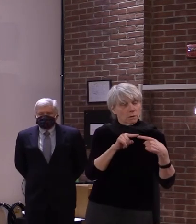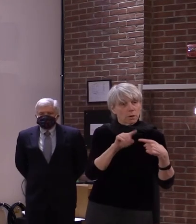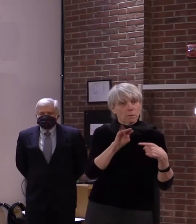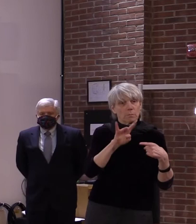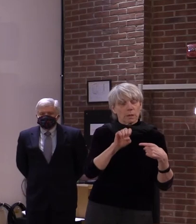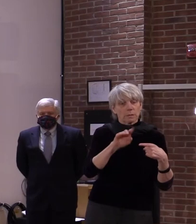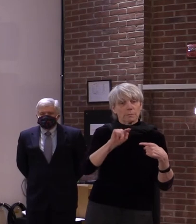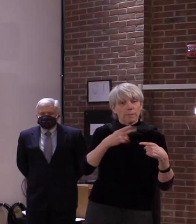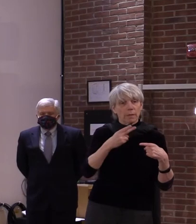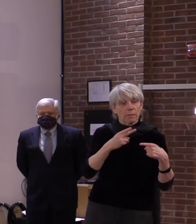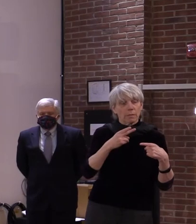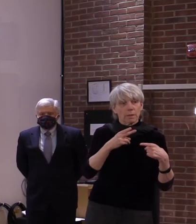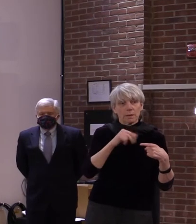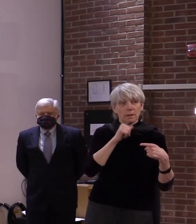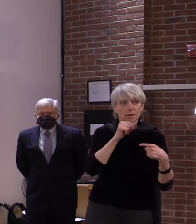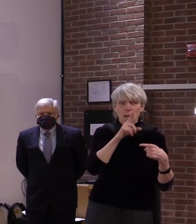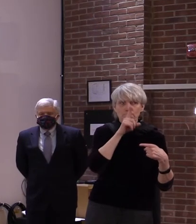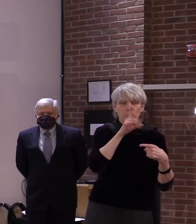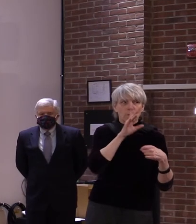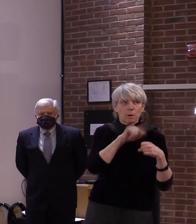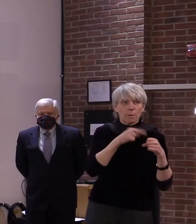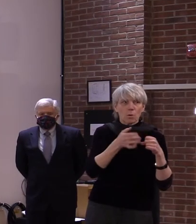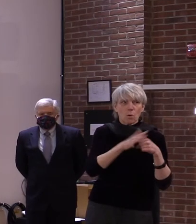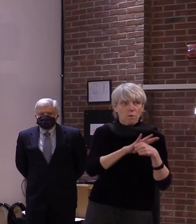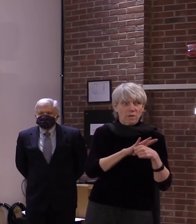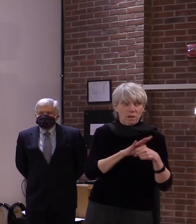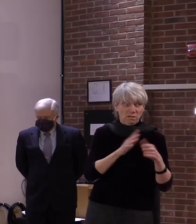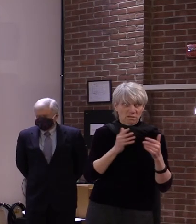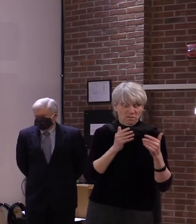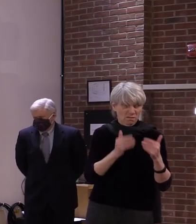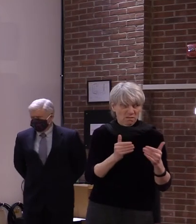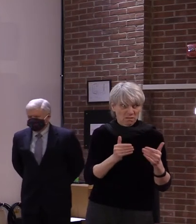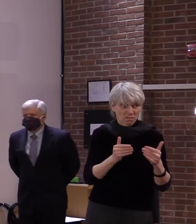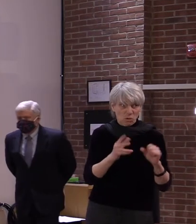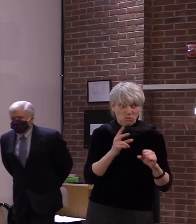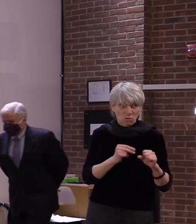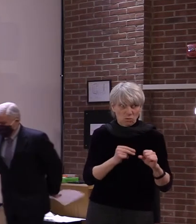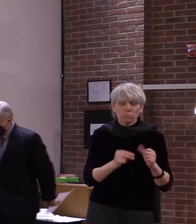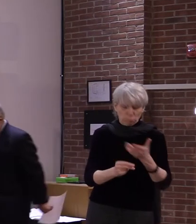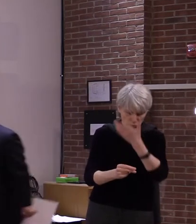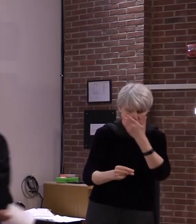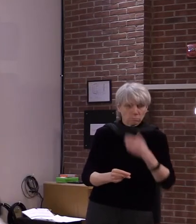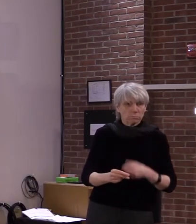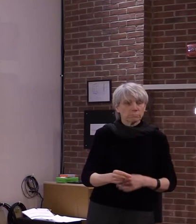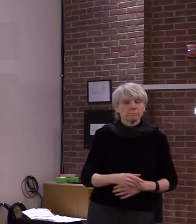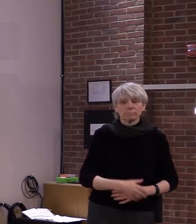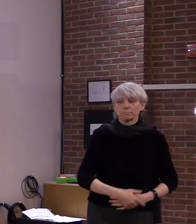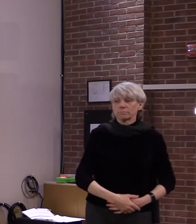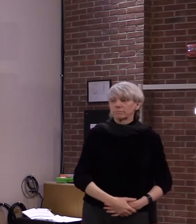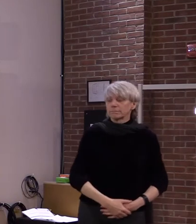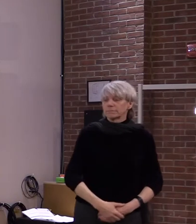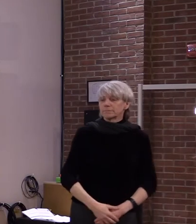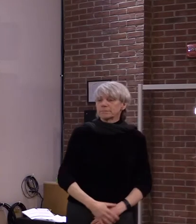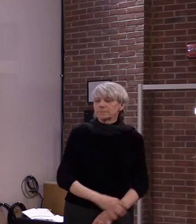and with it's do you want that question sir sure secretary smith